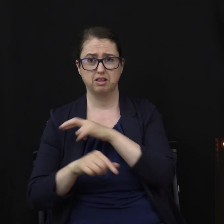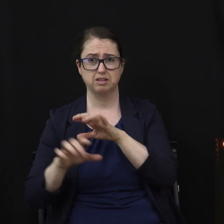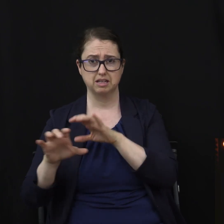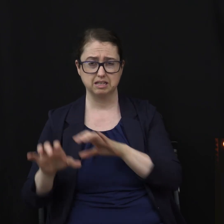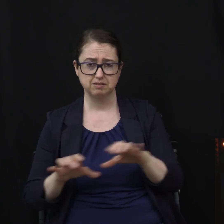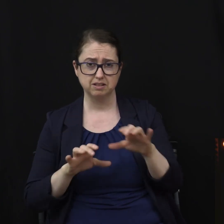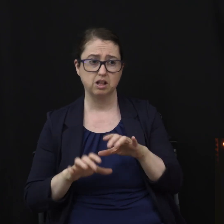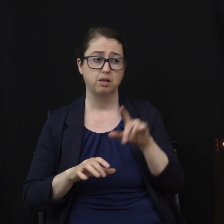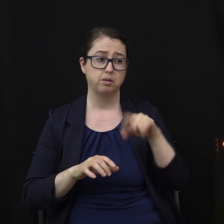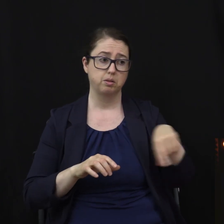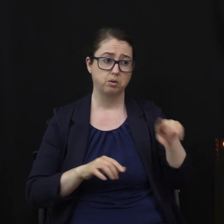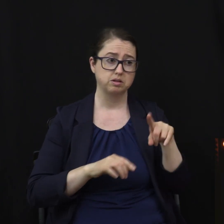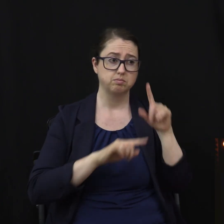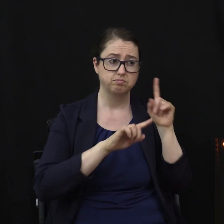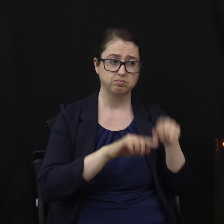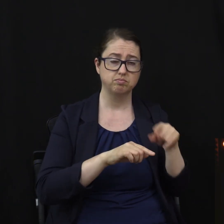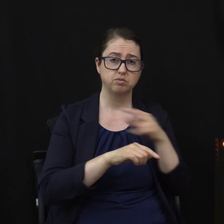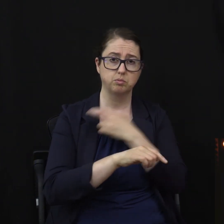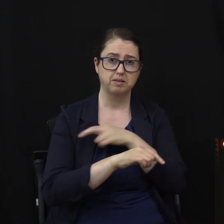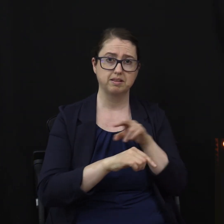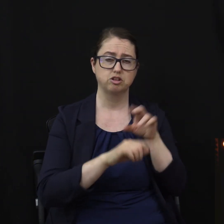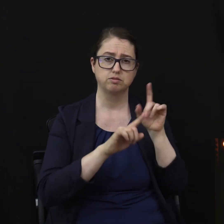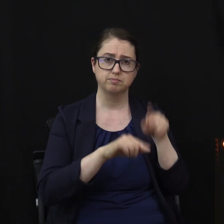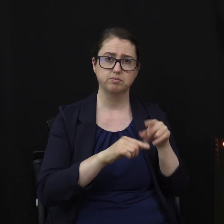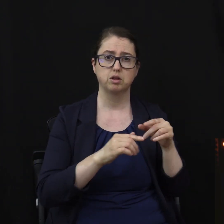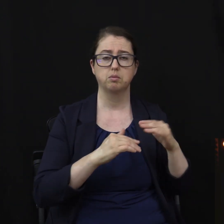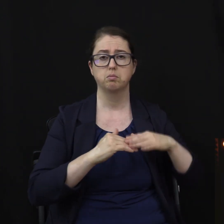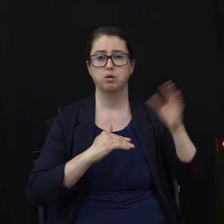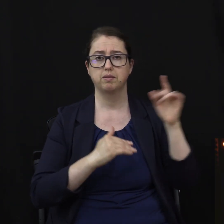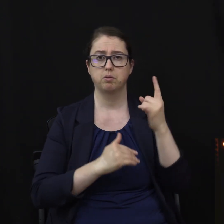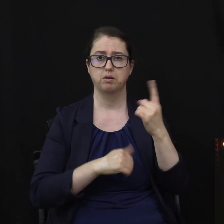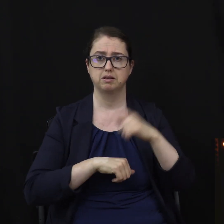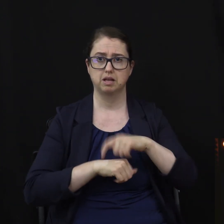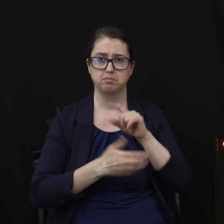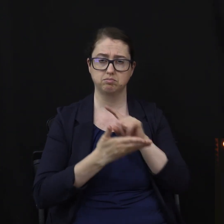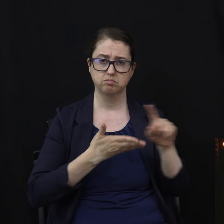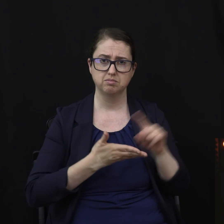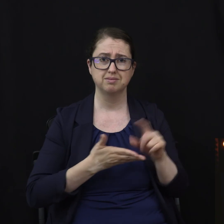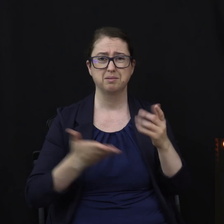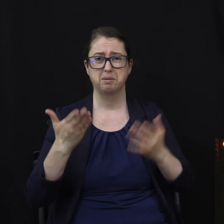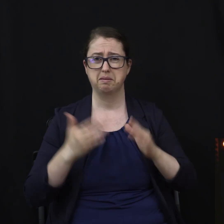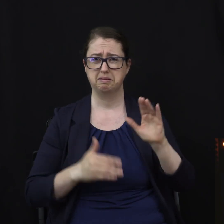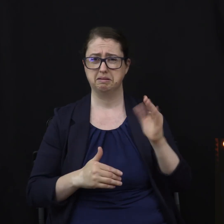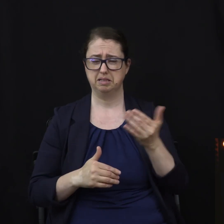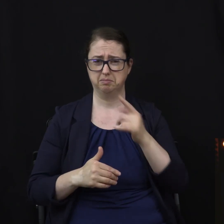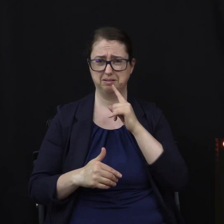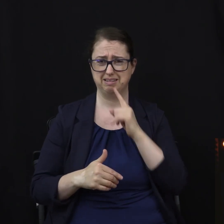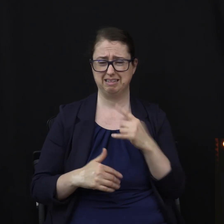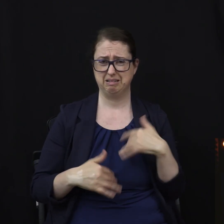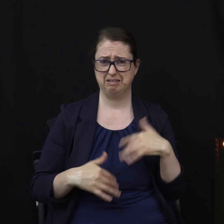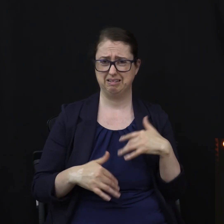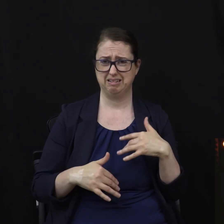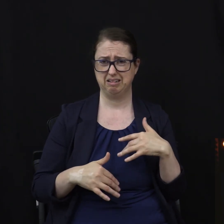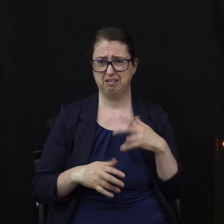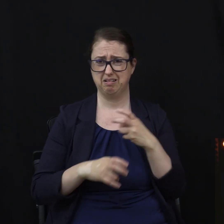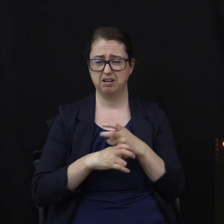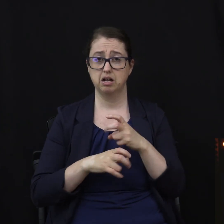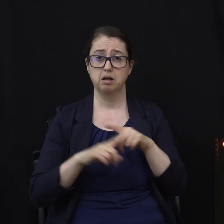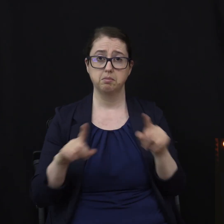religious activities more than once a week. Now, this may seem like a stretch in logic, but attending regular